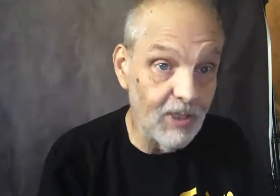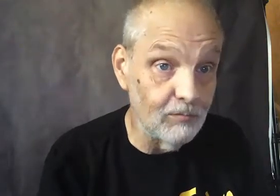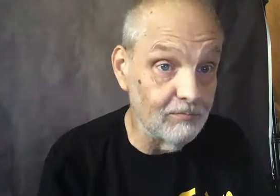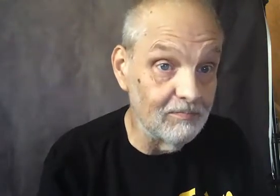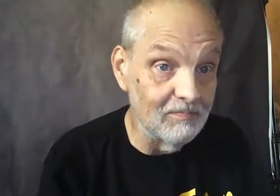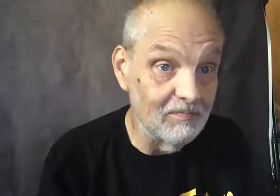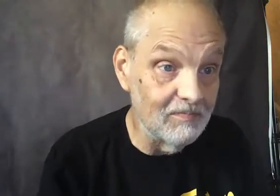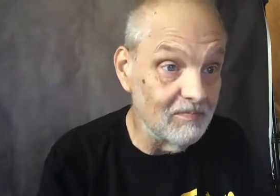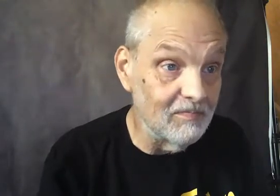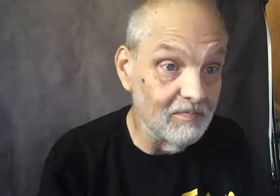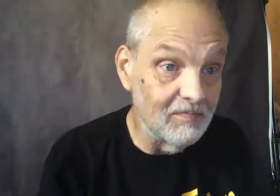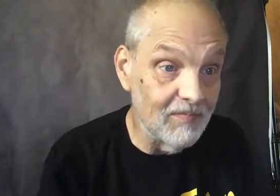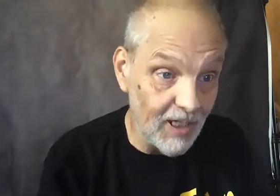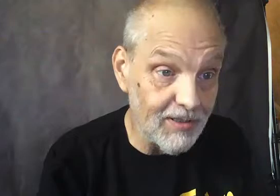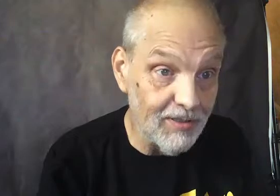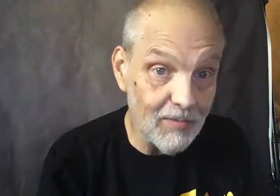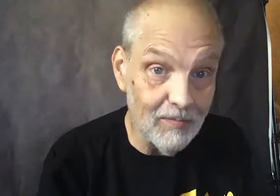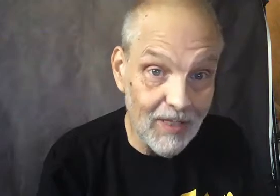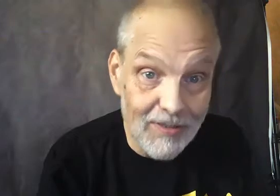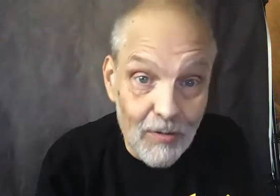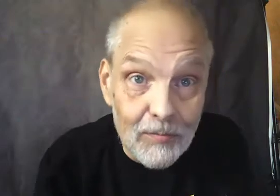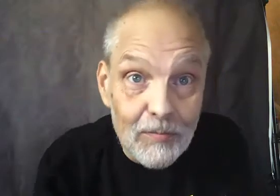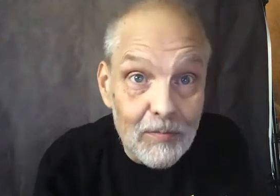no? Yes? Some? Yes? No?